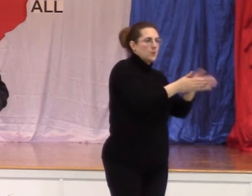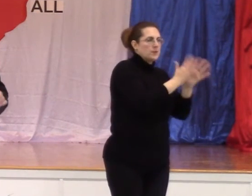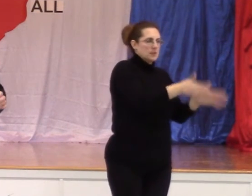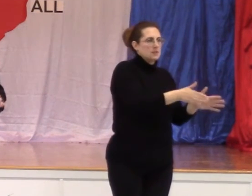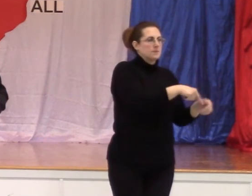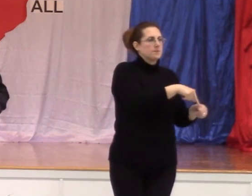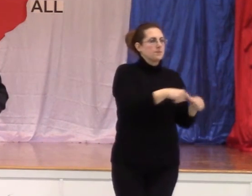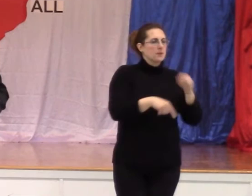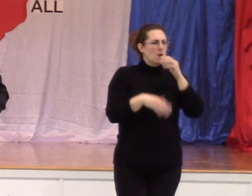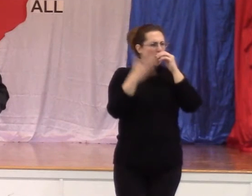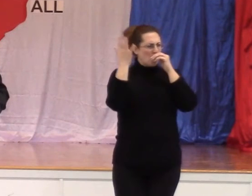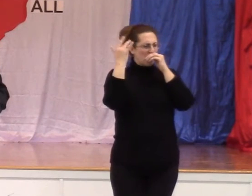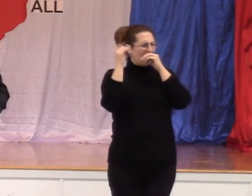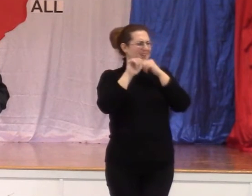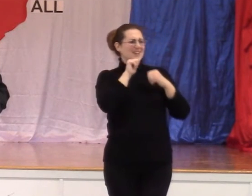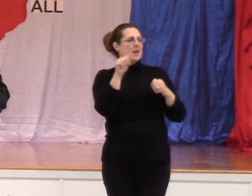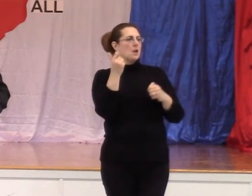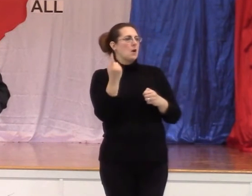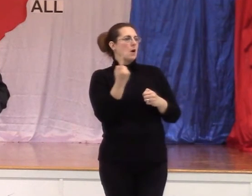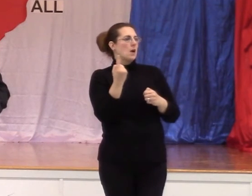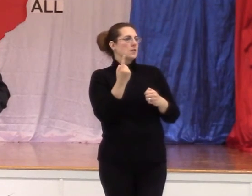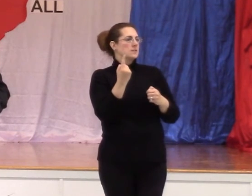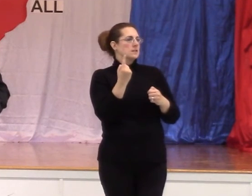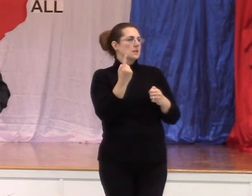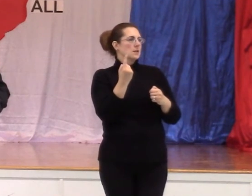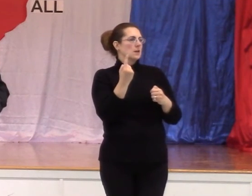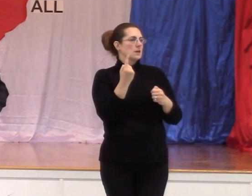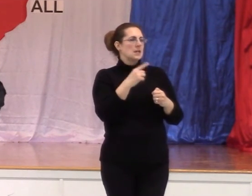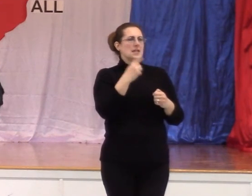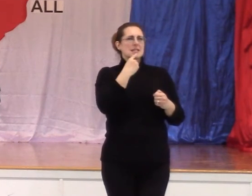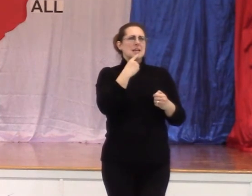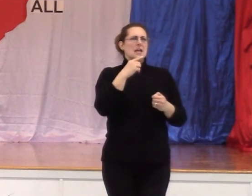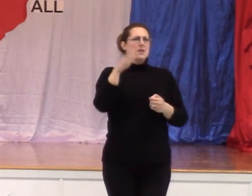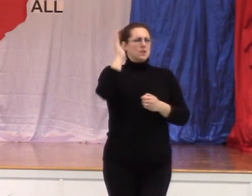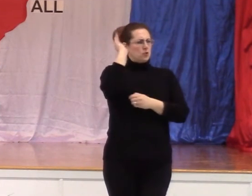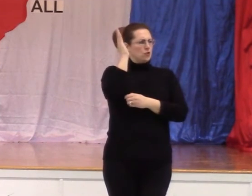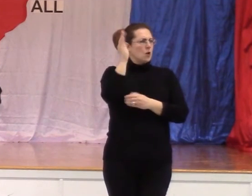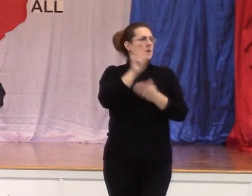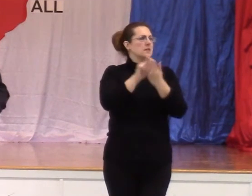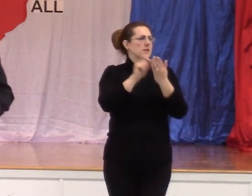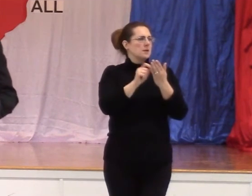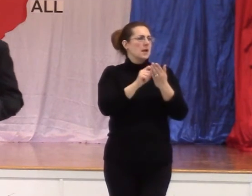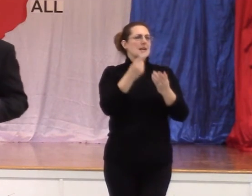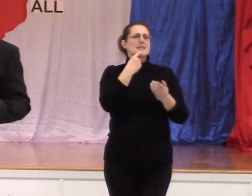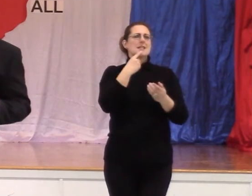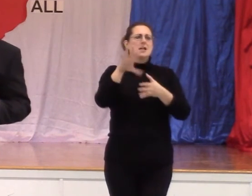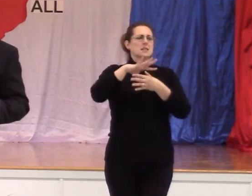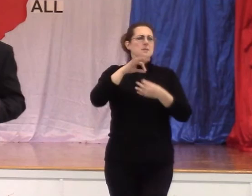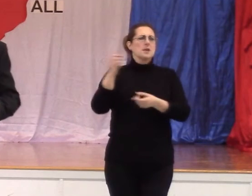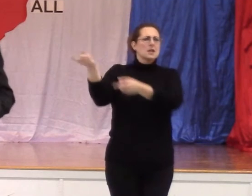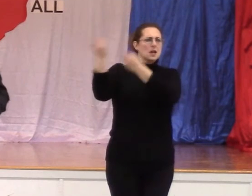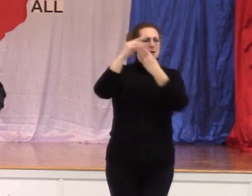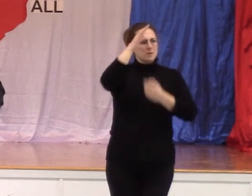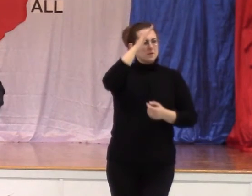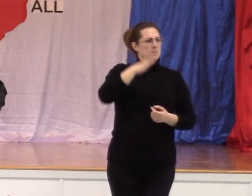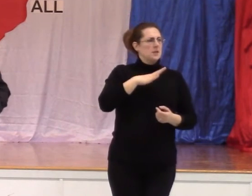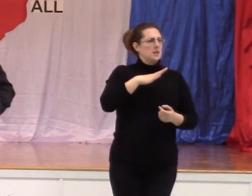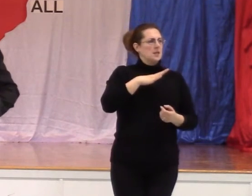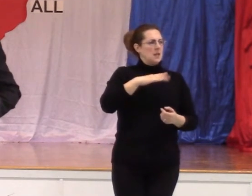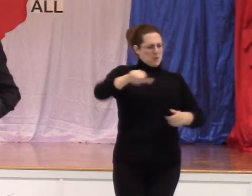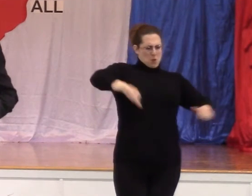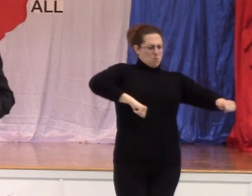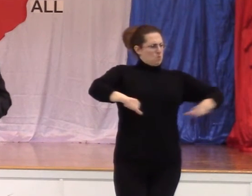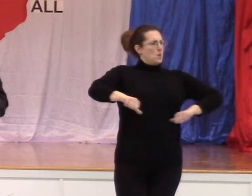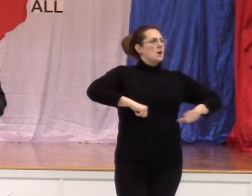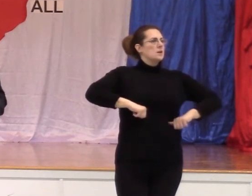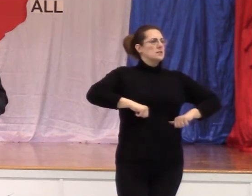Why then do they not also omit their own sermons and writings until the Spirit himself come to men without their writings and before them, as they boast that he